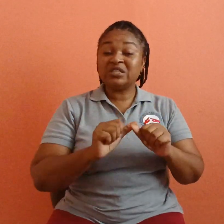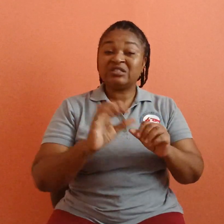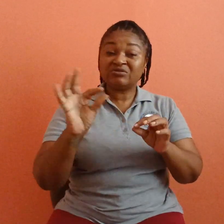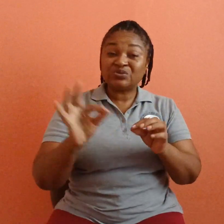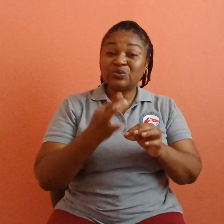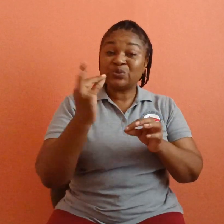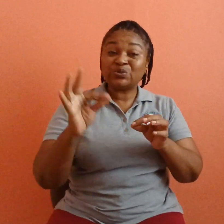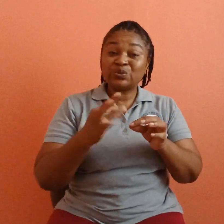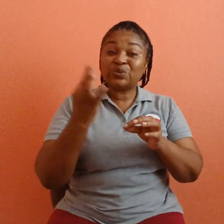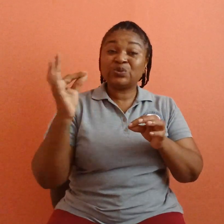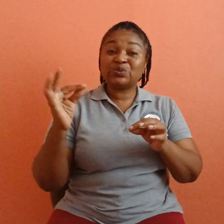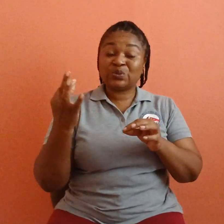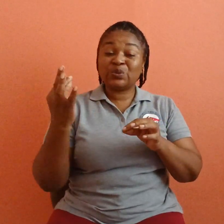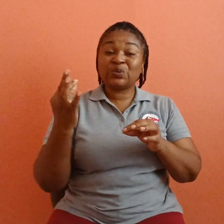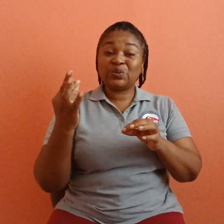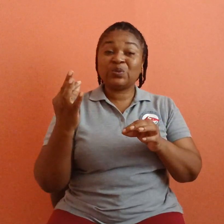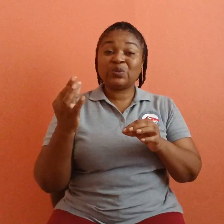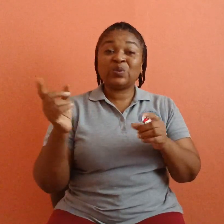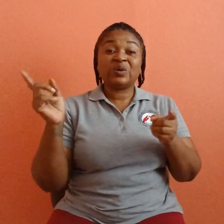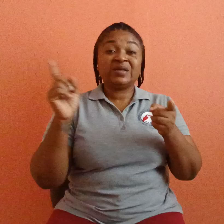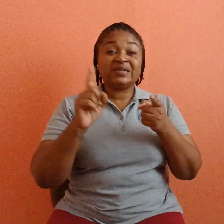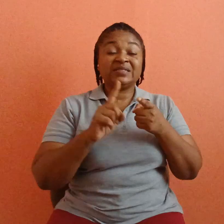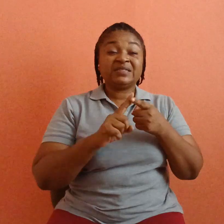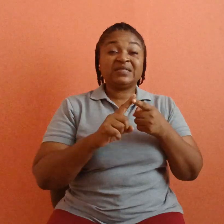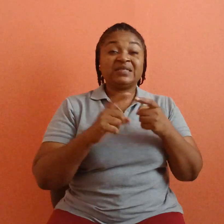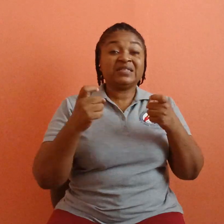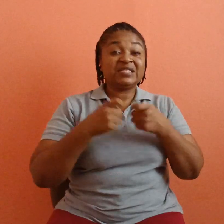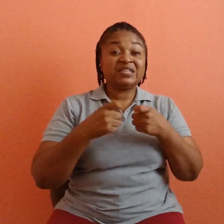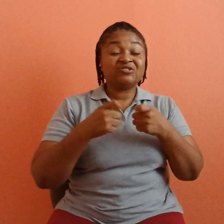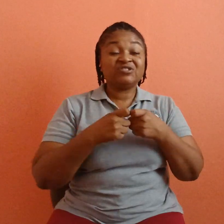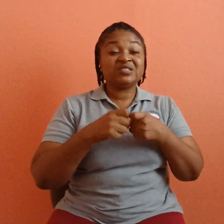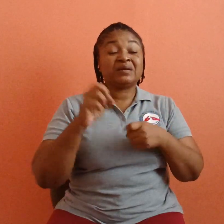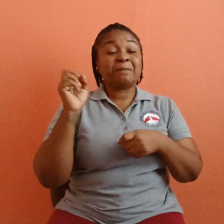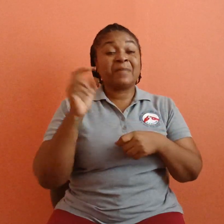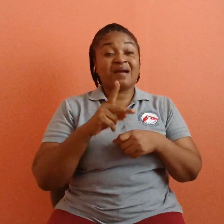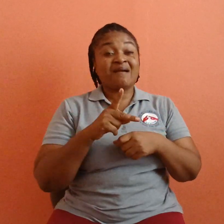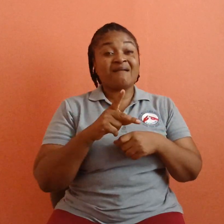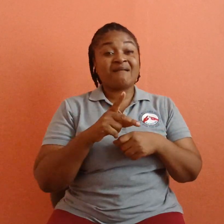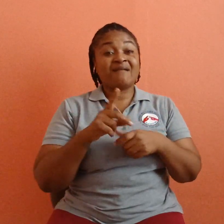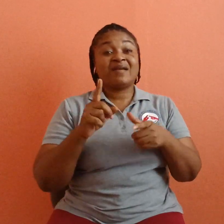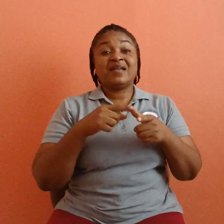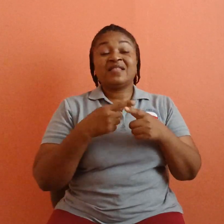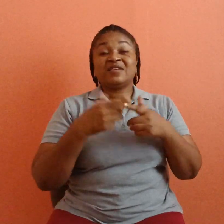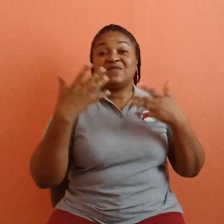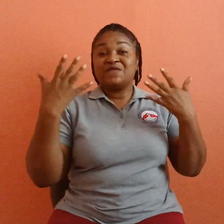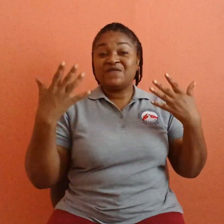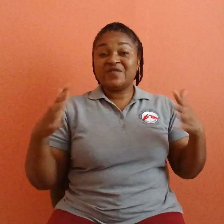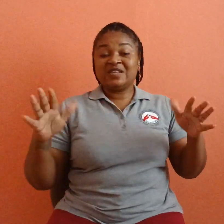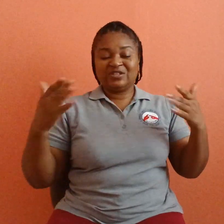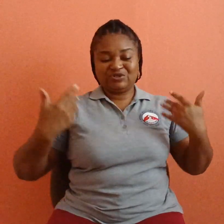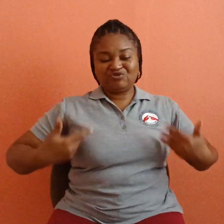work until the electricity came back, and then you finished the dress in time.